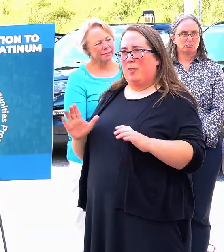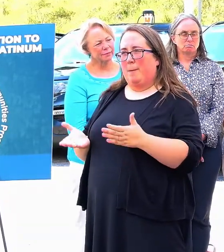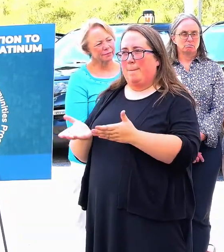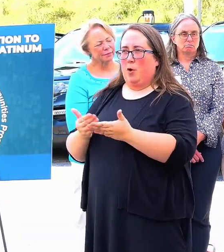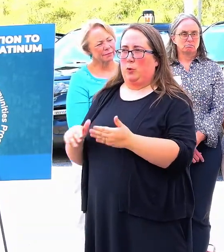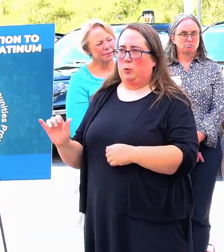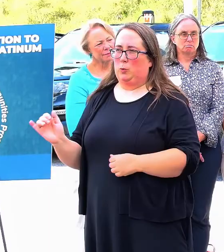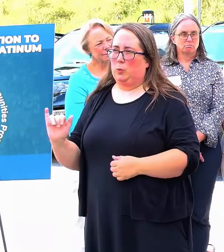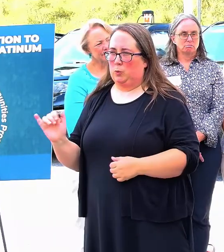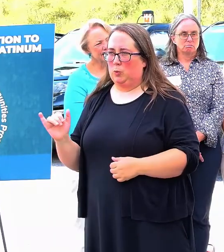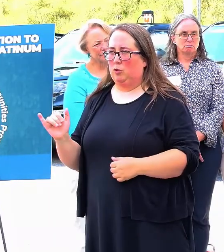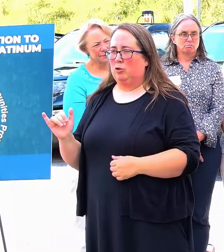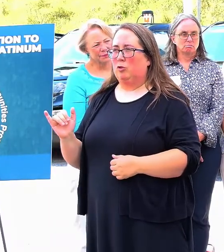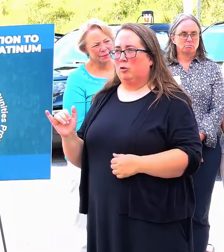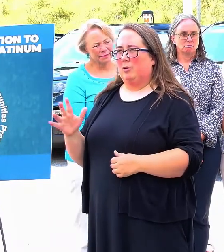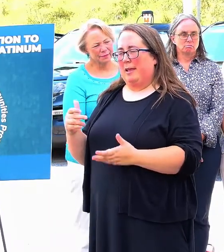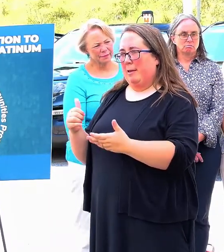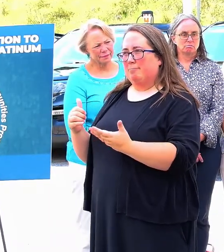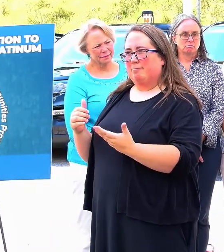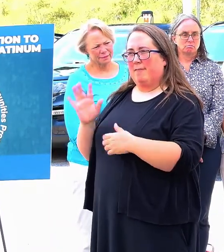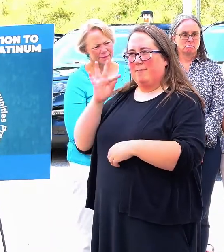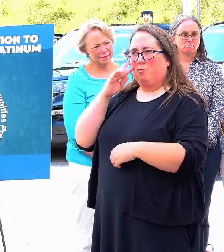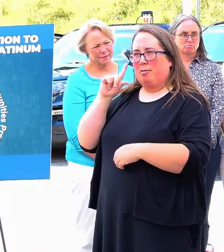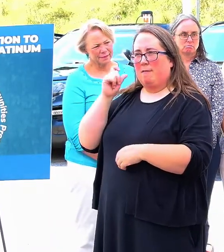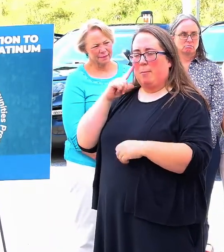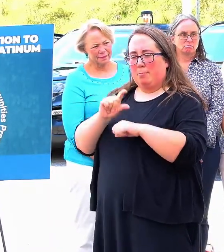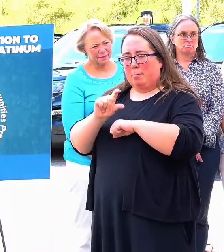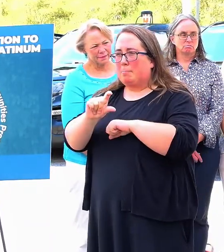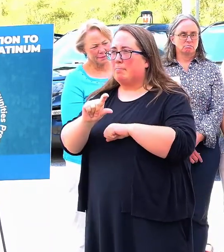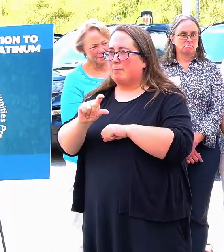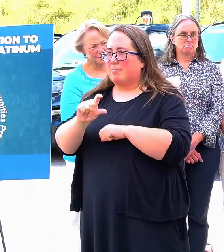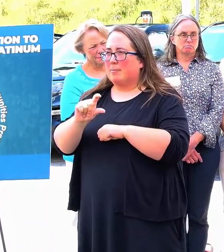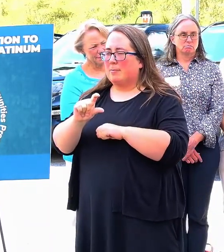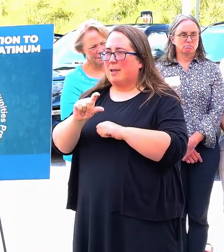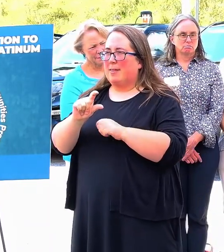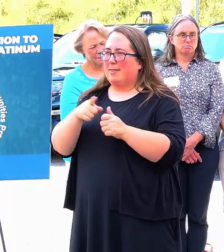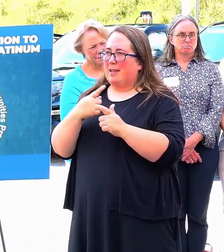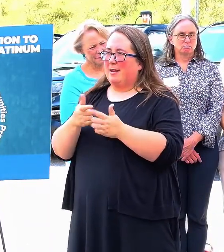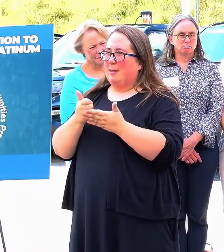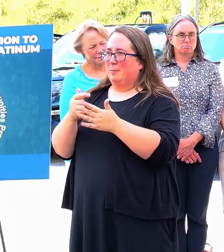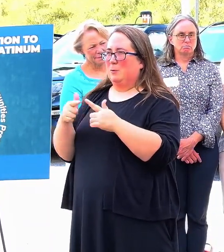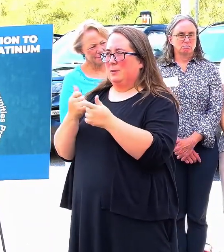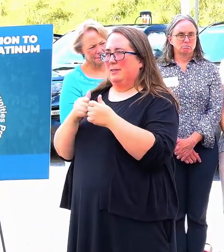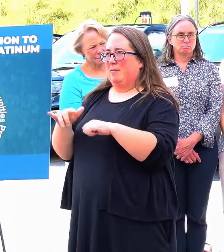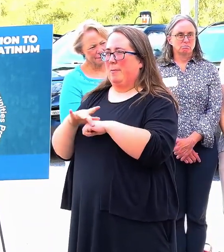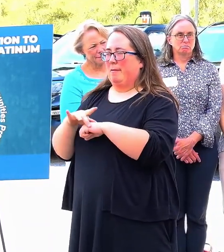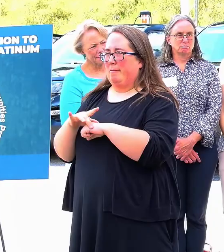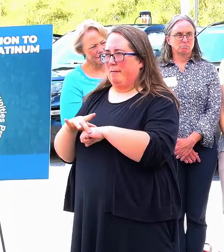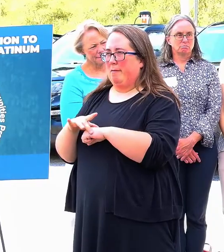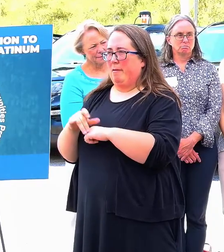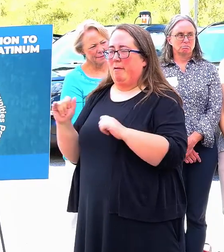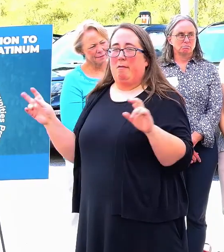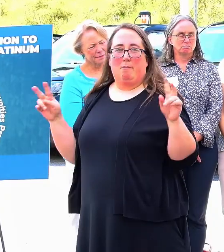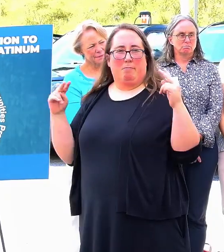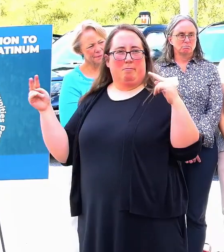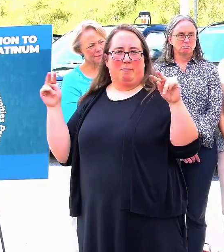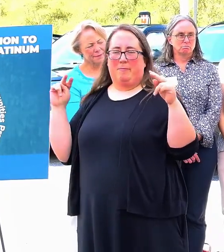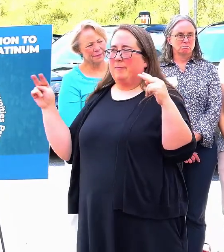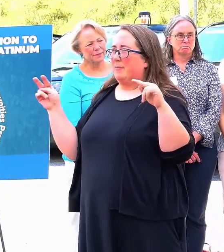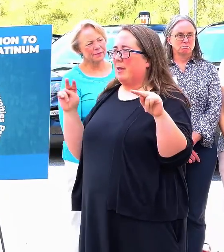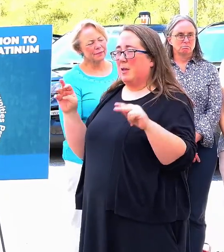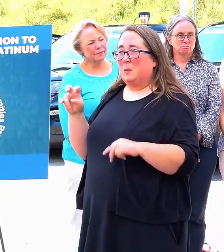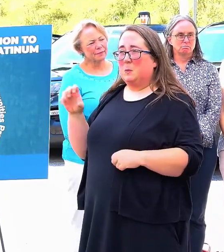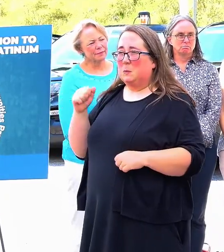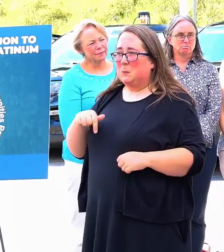share and get a help from the federal government in saving our planet. And just look around at the news that we've